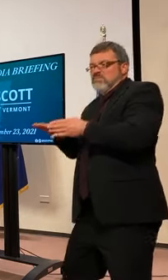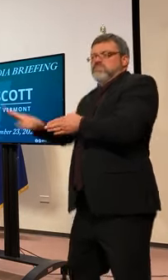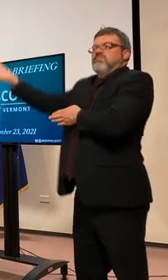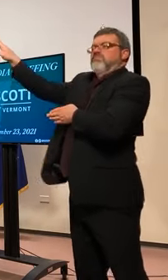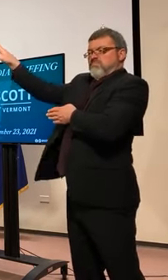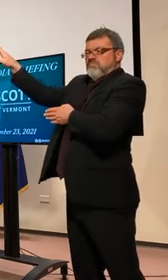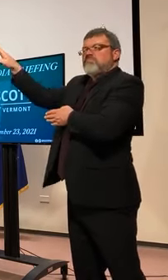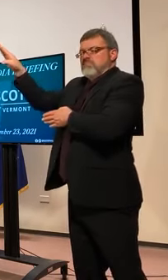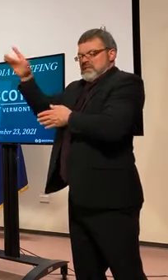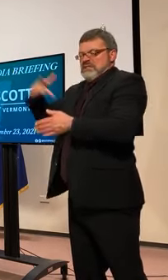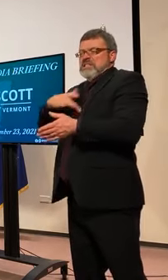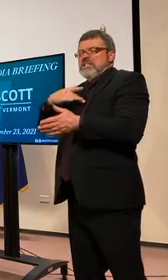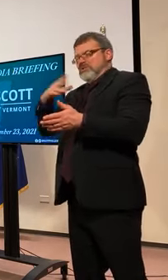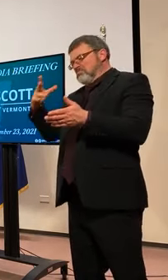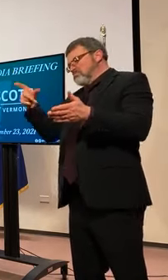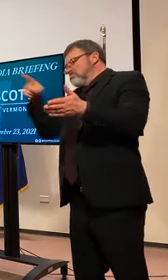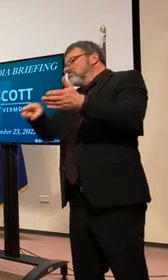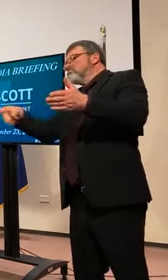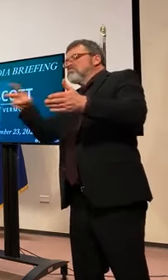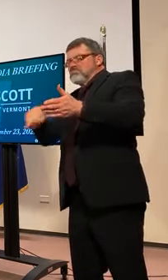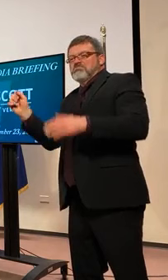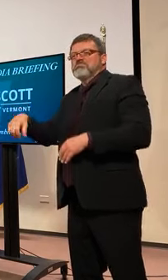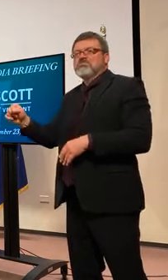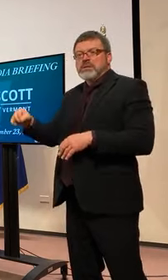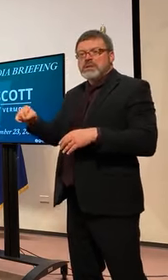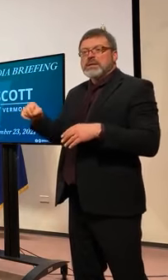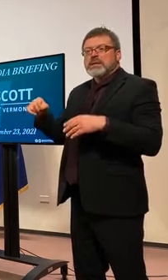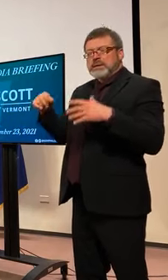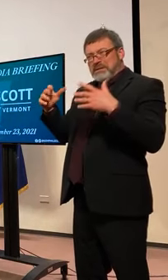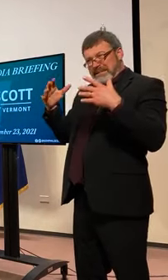the holidays safe, the healthier we will all be.